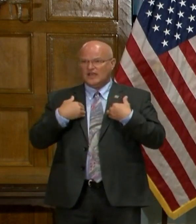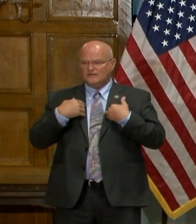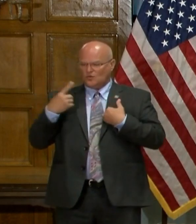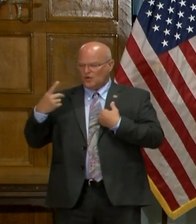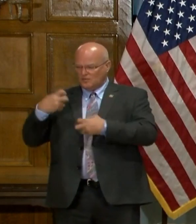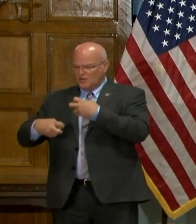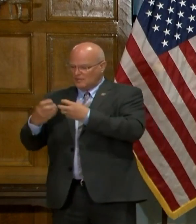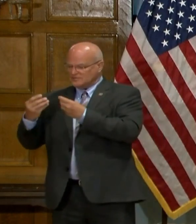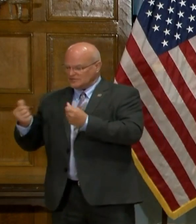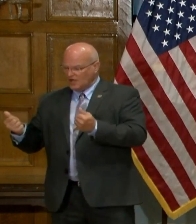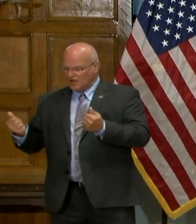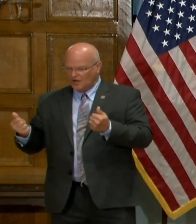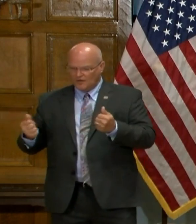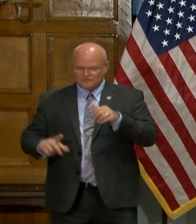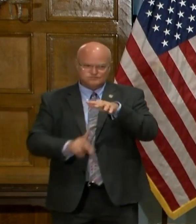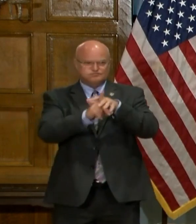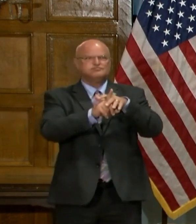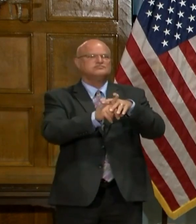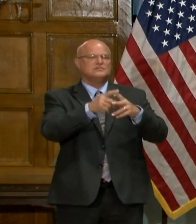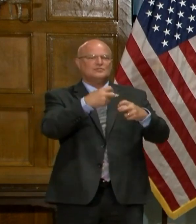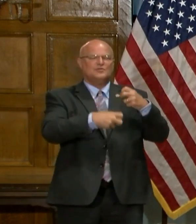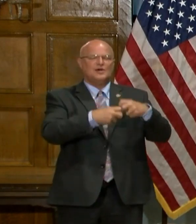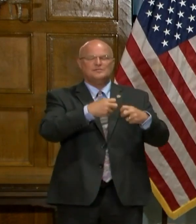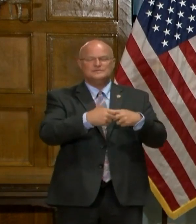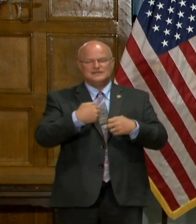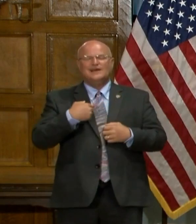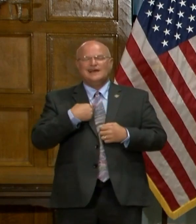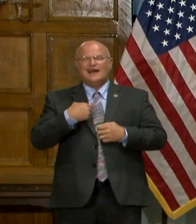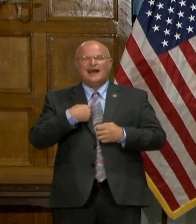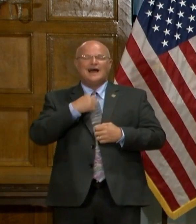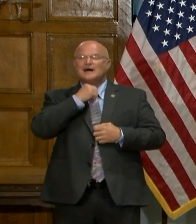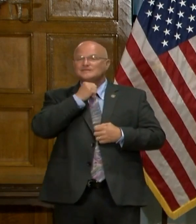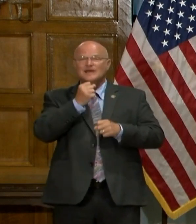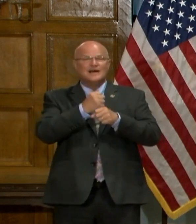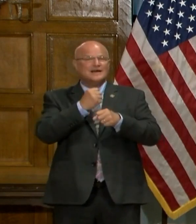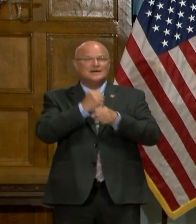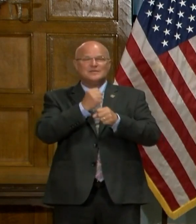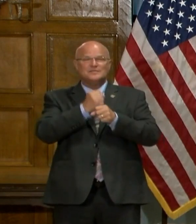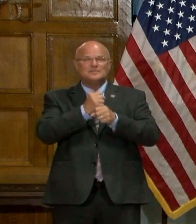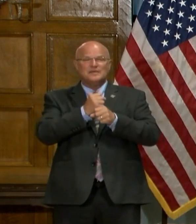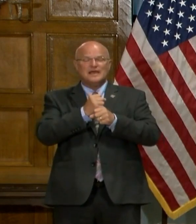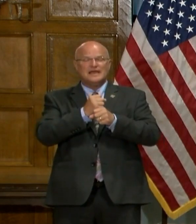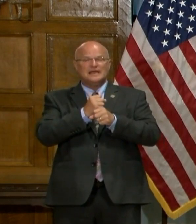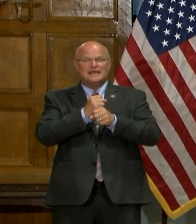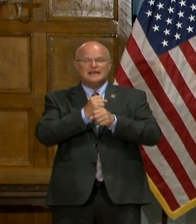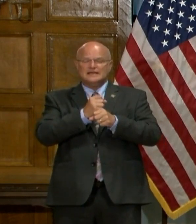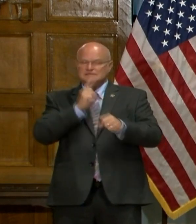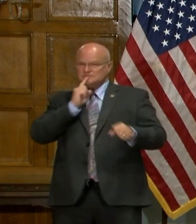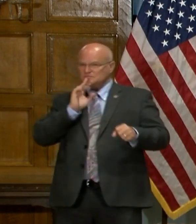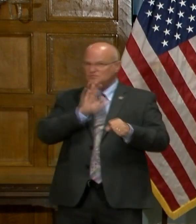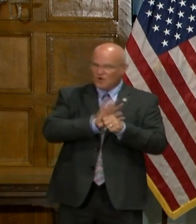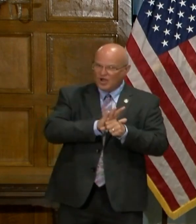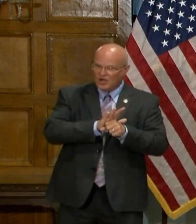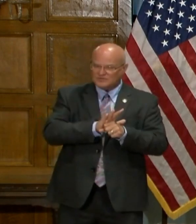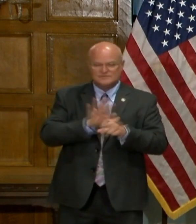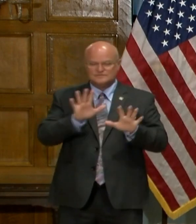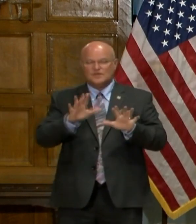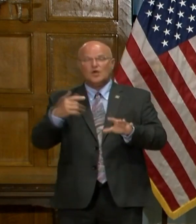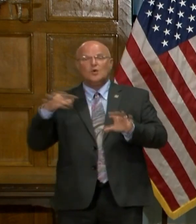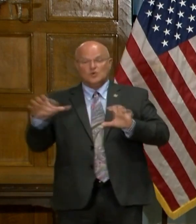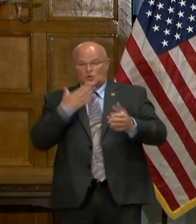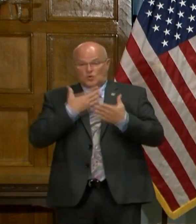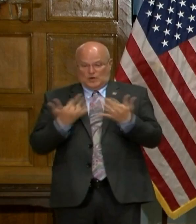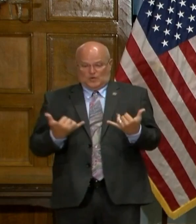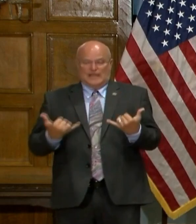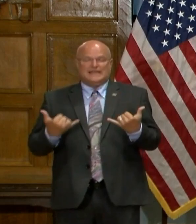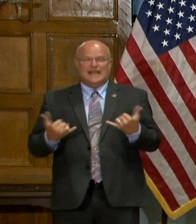one problem solved, something else comes, and so I'm not going to make any definitive statements except to say we're doing well